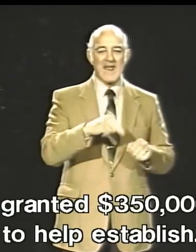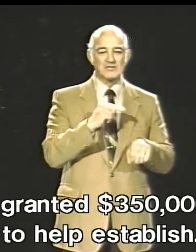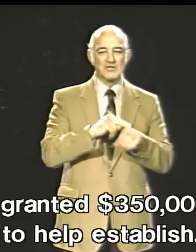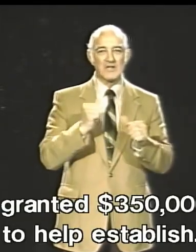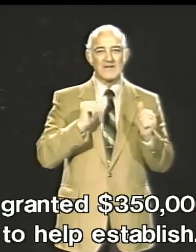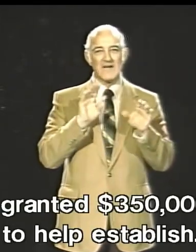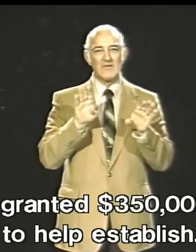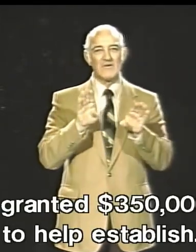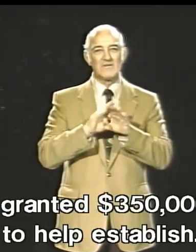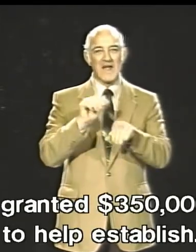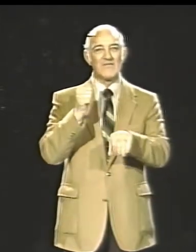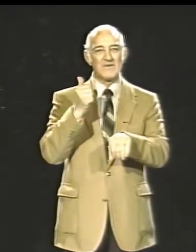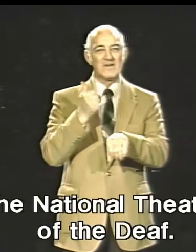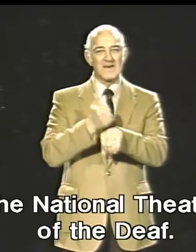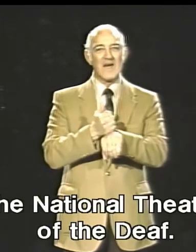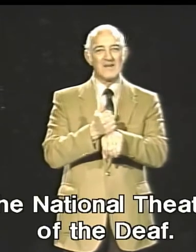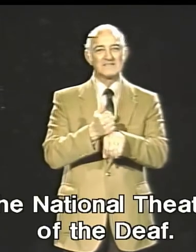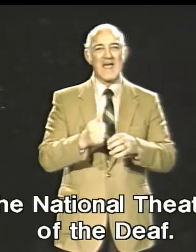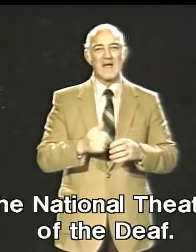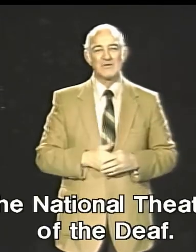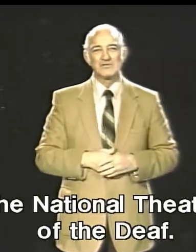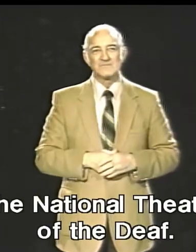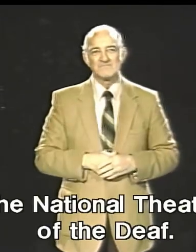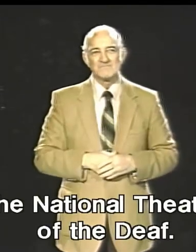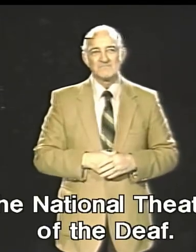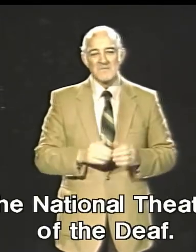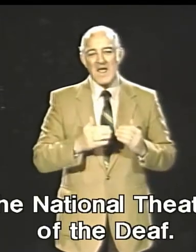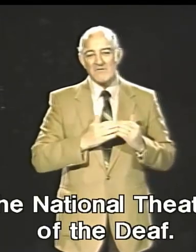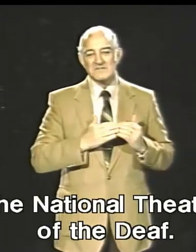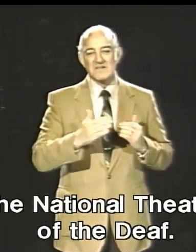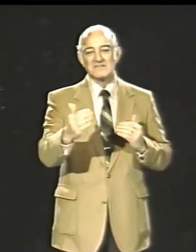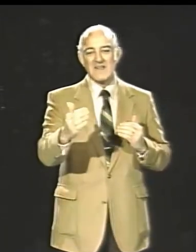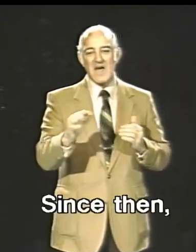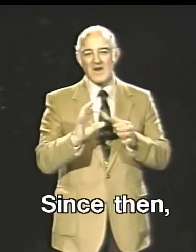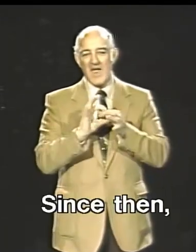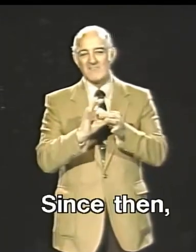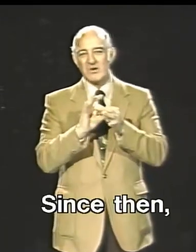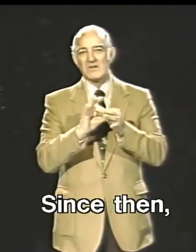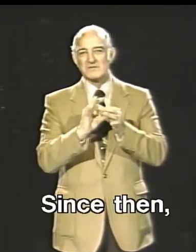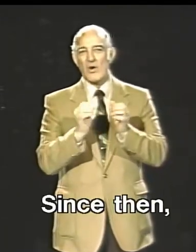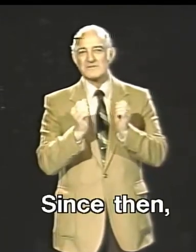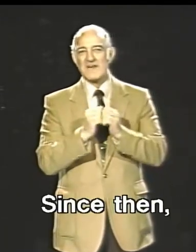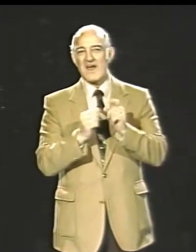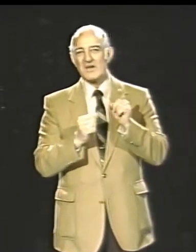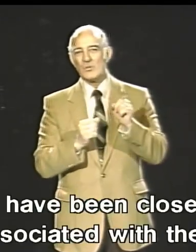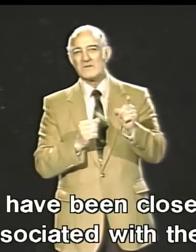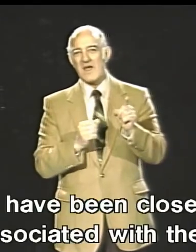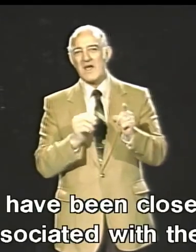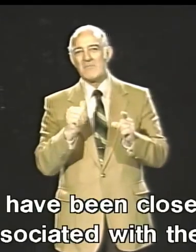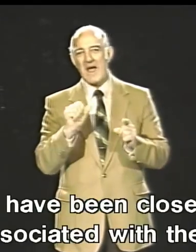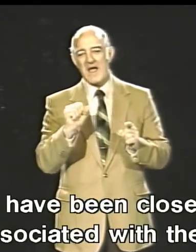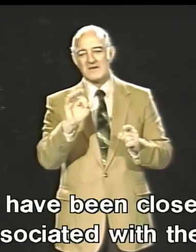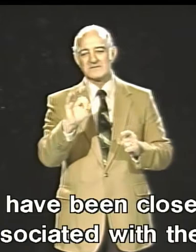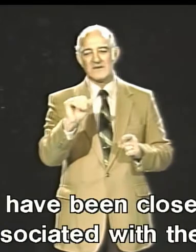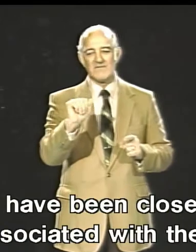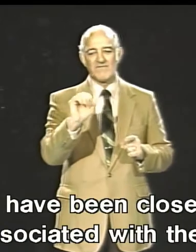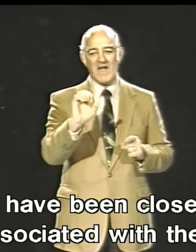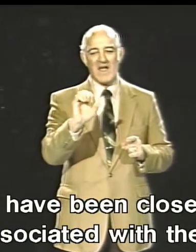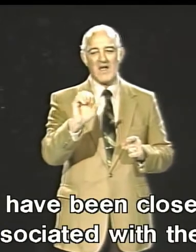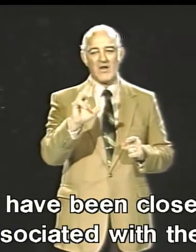$350,000 to help establish the National Theater of the Deaf. Ever since then, I've been closely